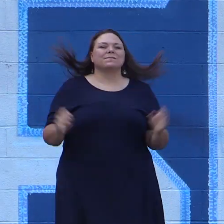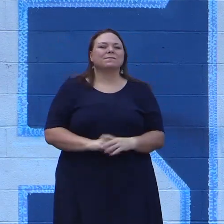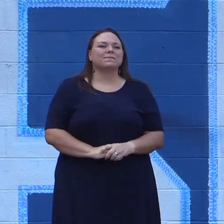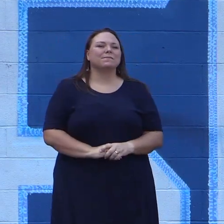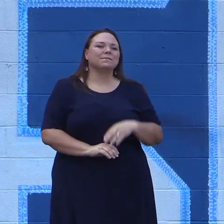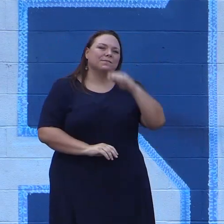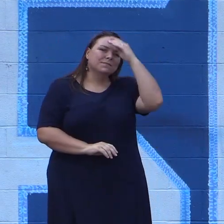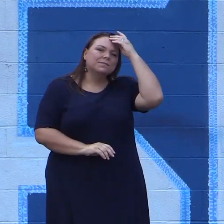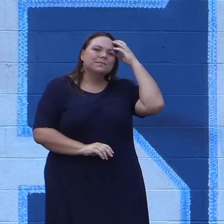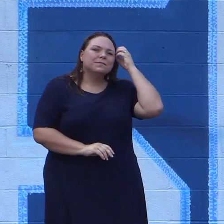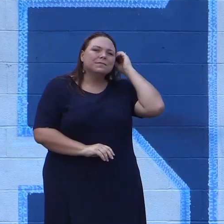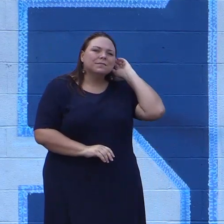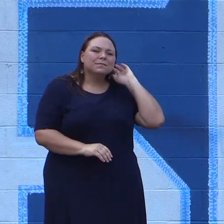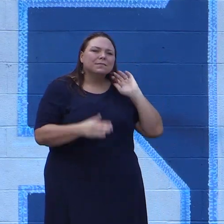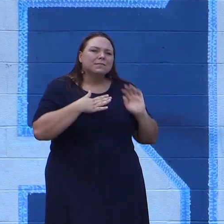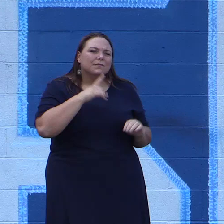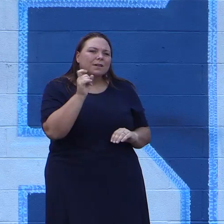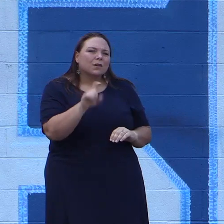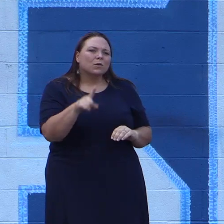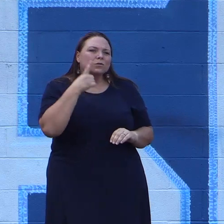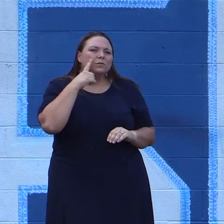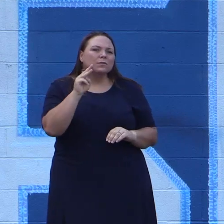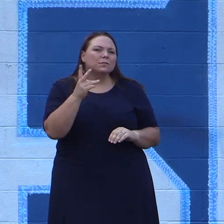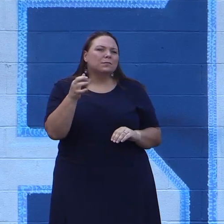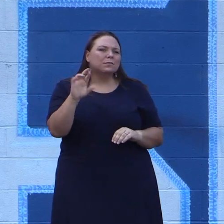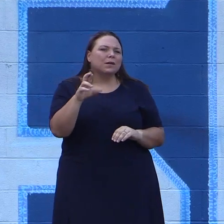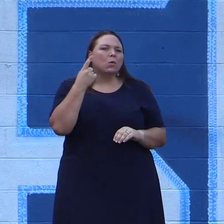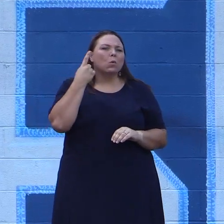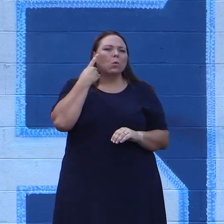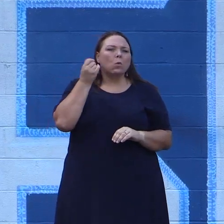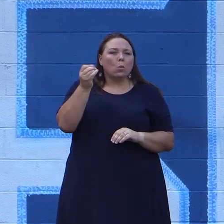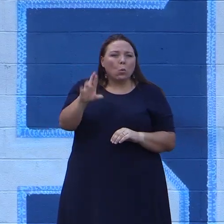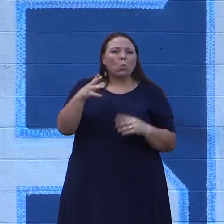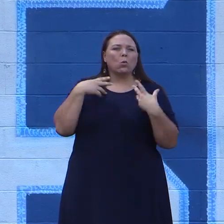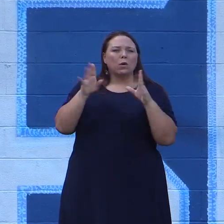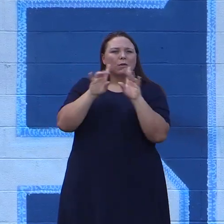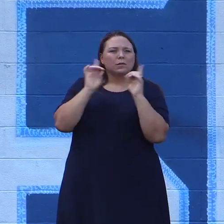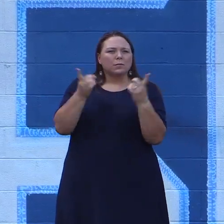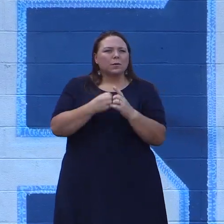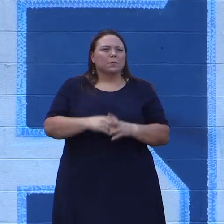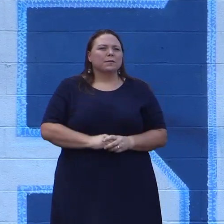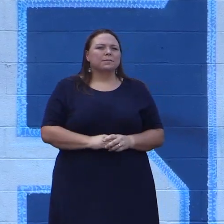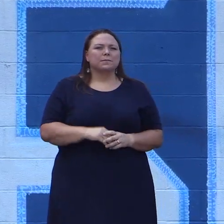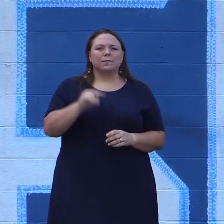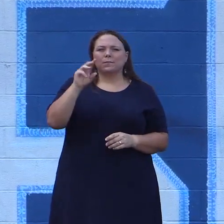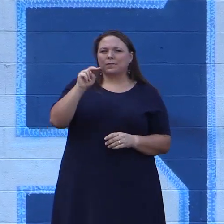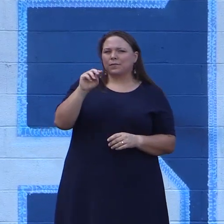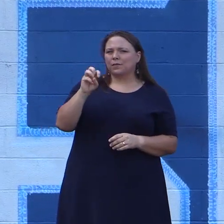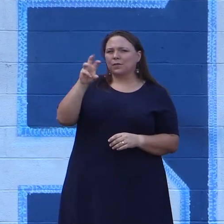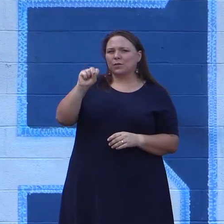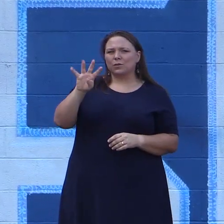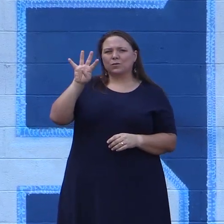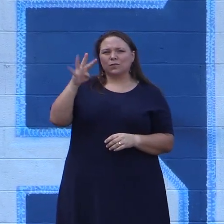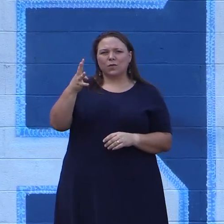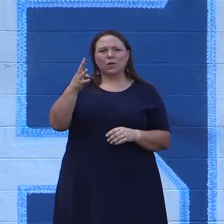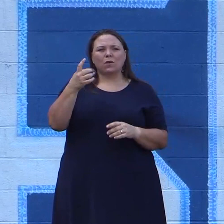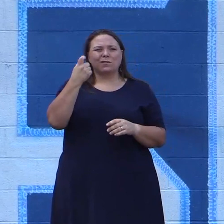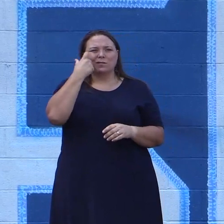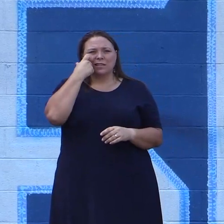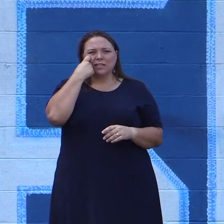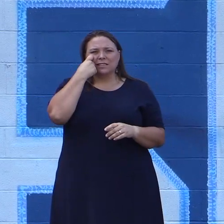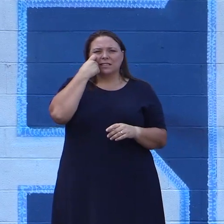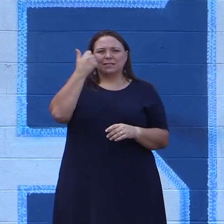Thank you, Chris. My question is for the mayor or for the health department. News 4 was recently denied an open